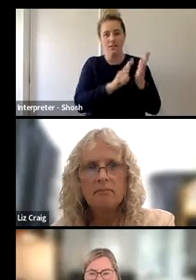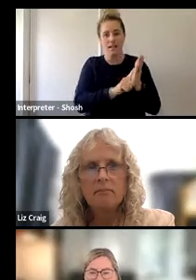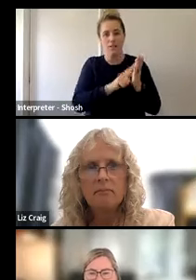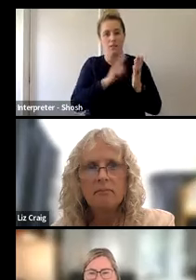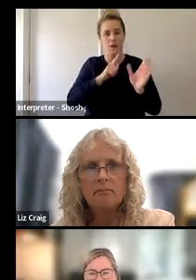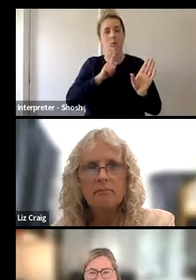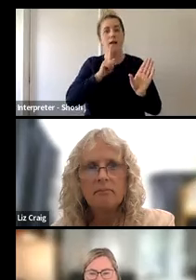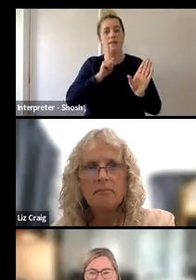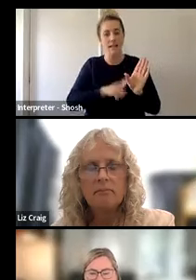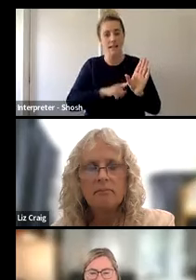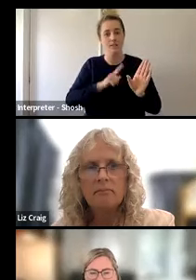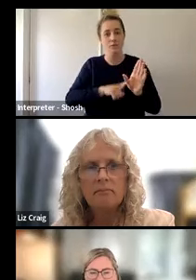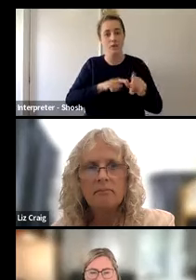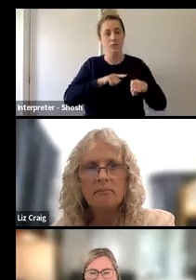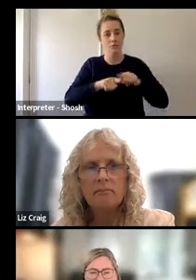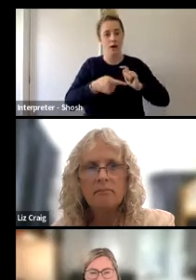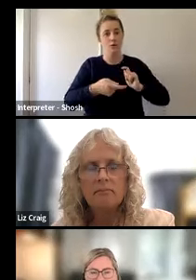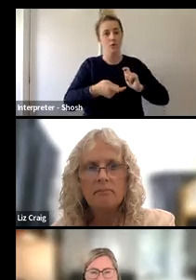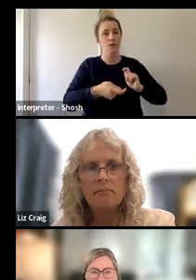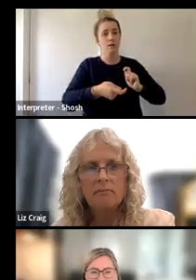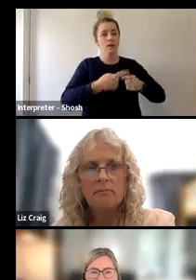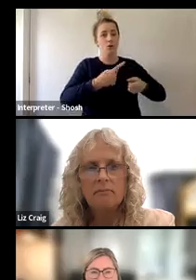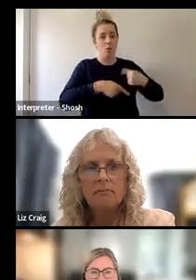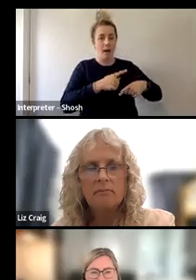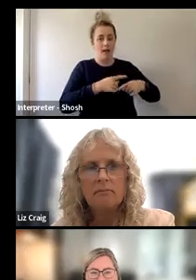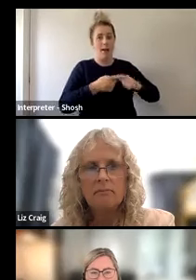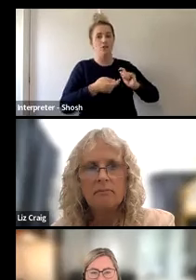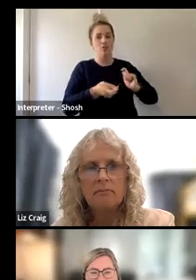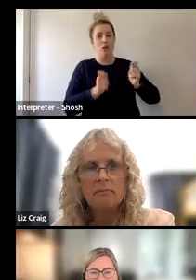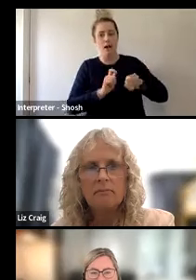unraveling, and we wouldn't see change for such a long period of time.